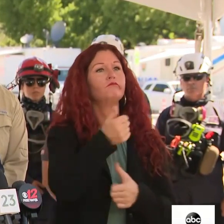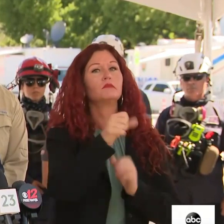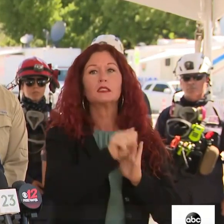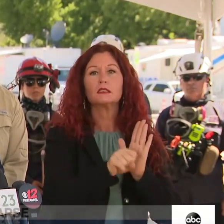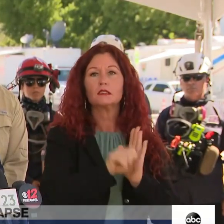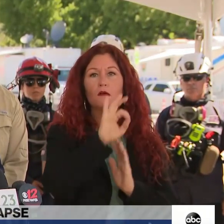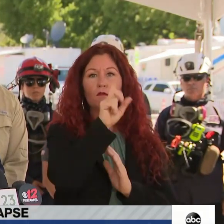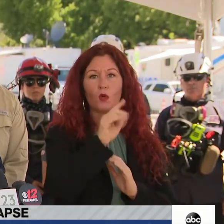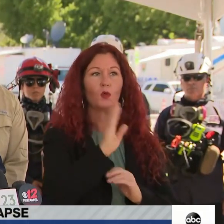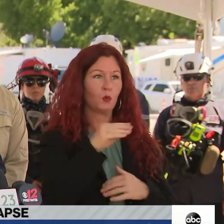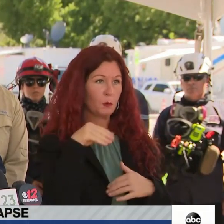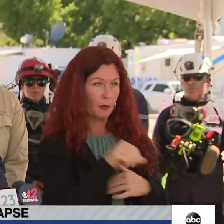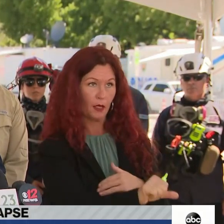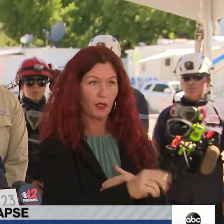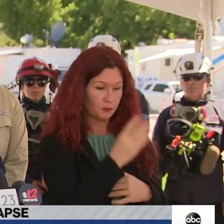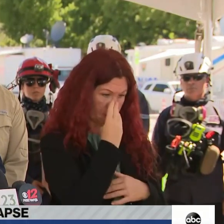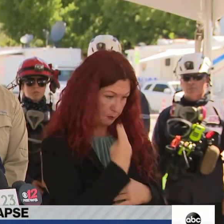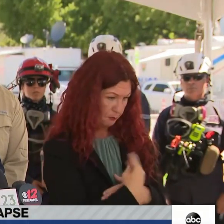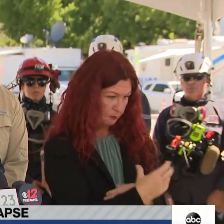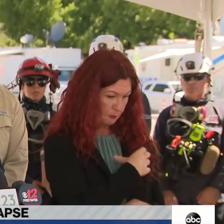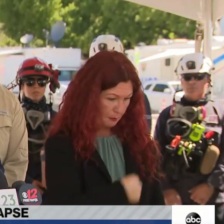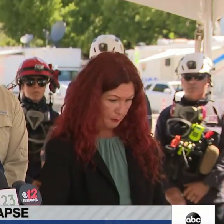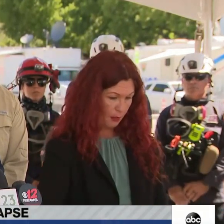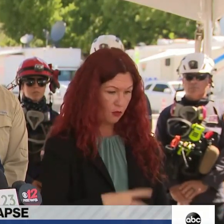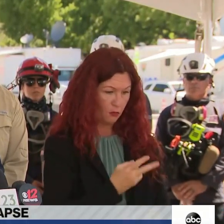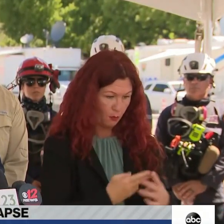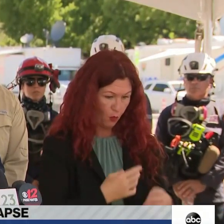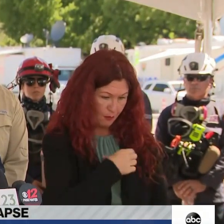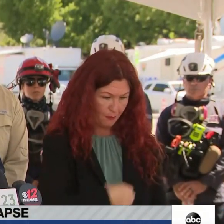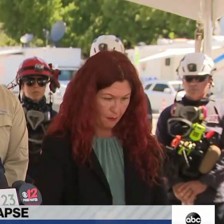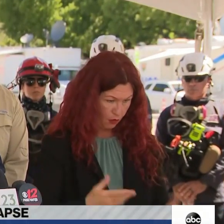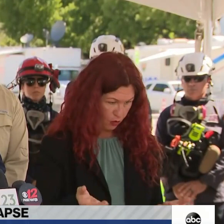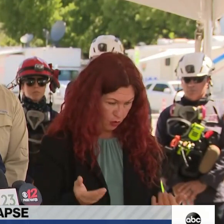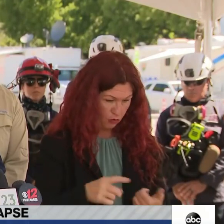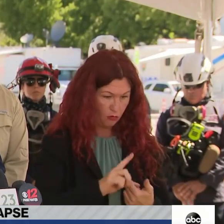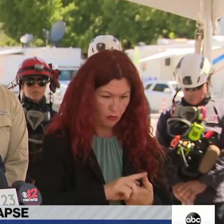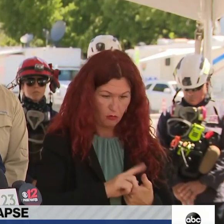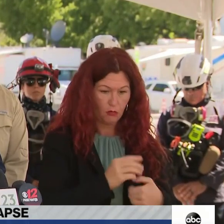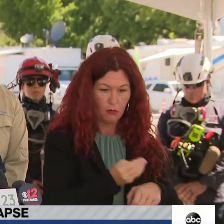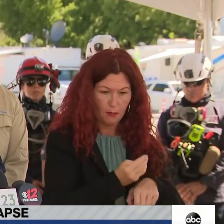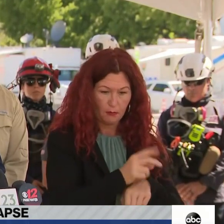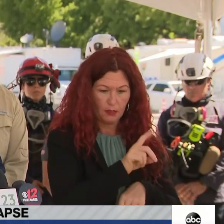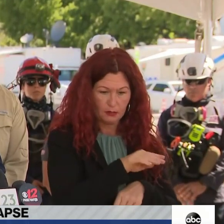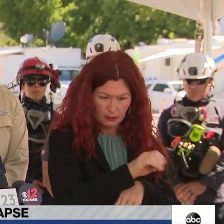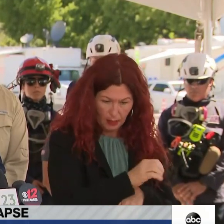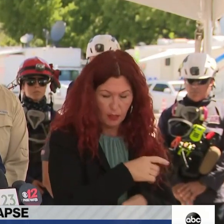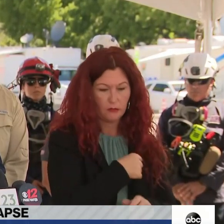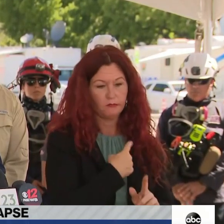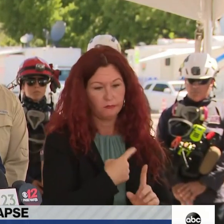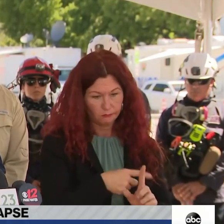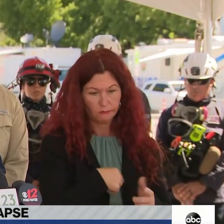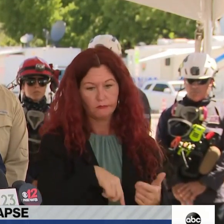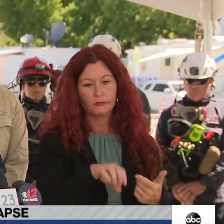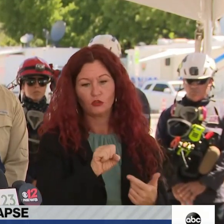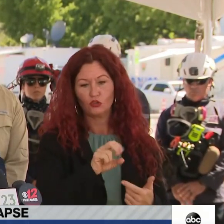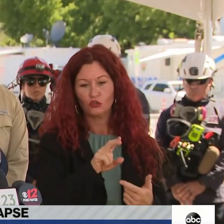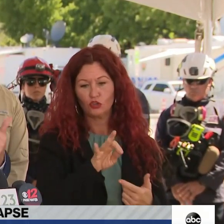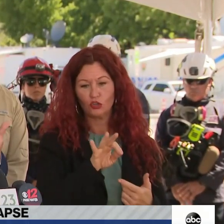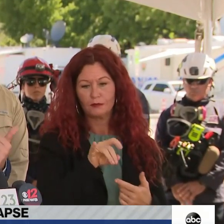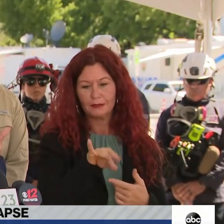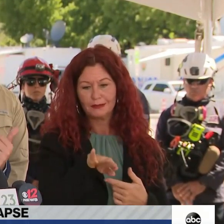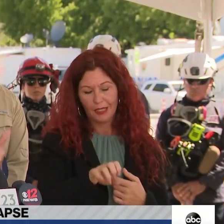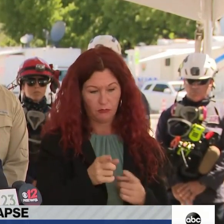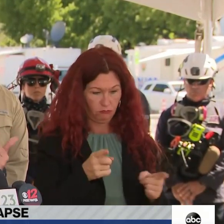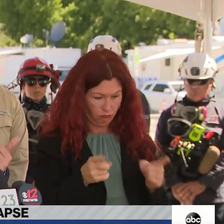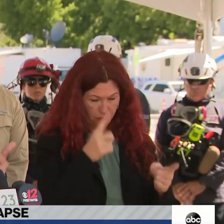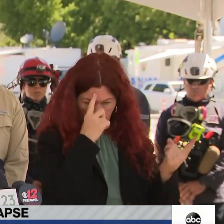Mayor Burkett's teams, who made the decision to pursue the demolition for the building. I'm supportive of it. I think it's the right thing to do. At the end of the day,